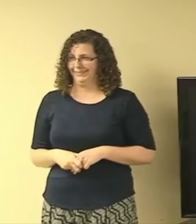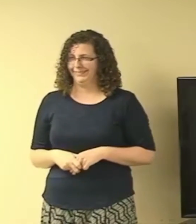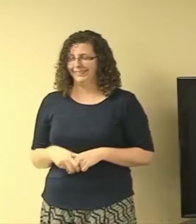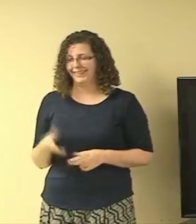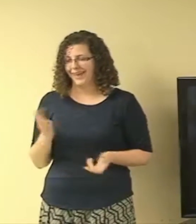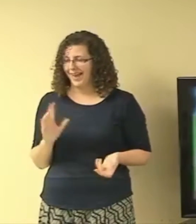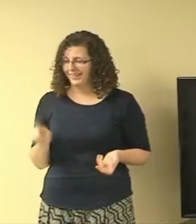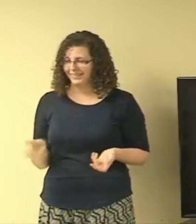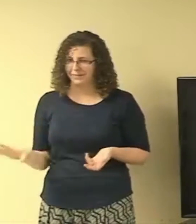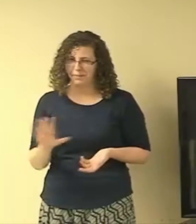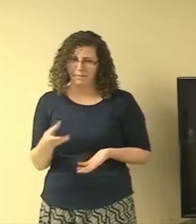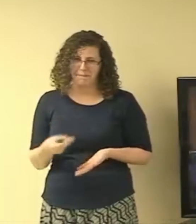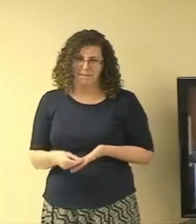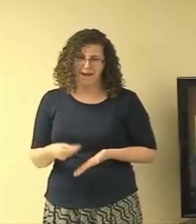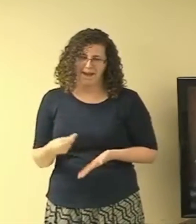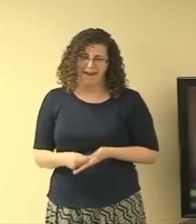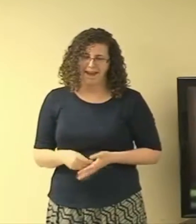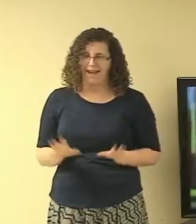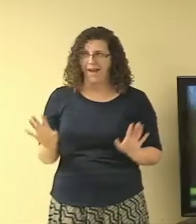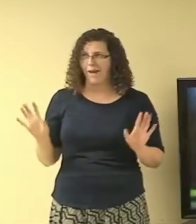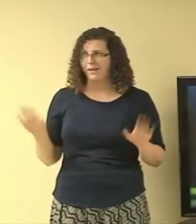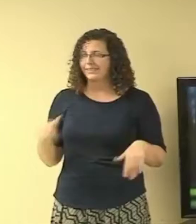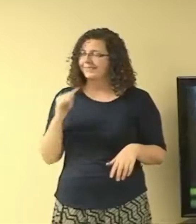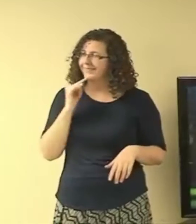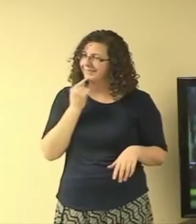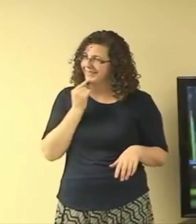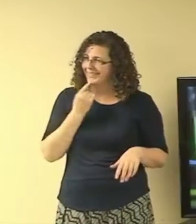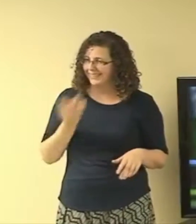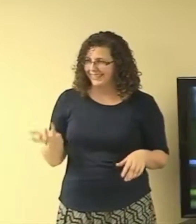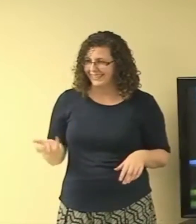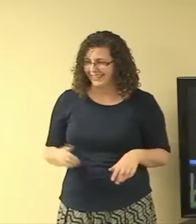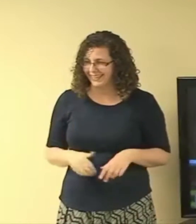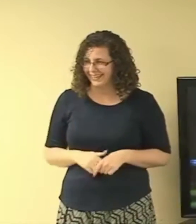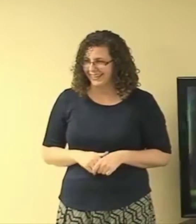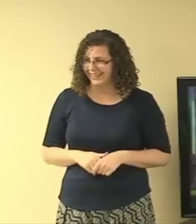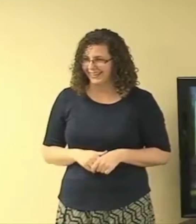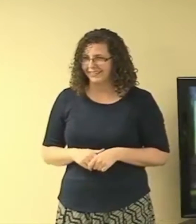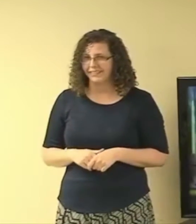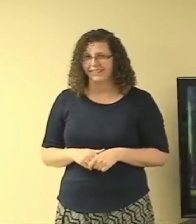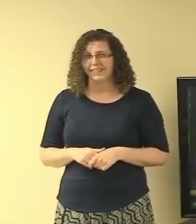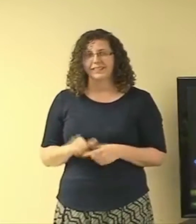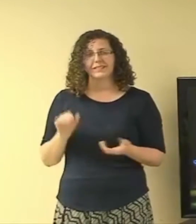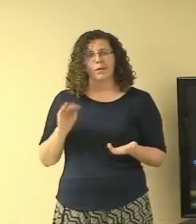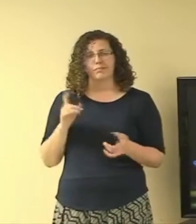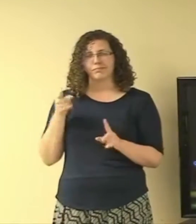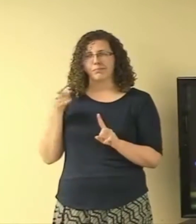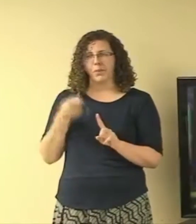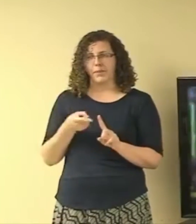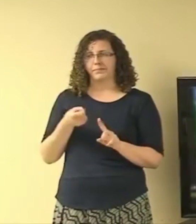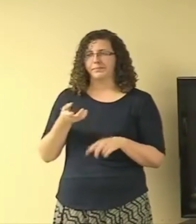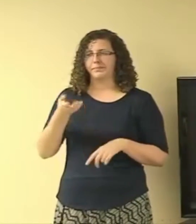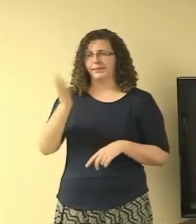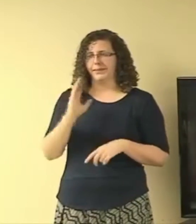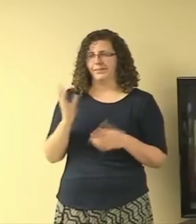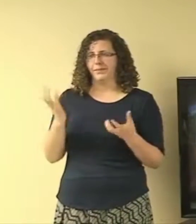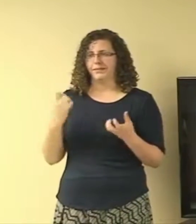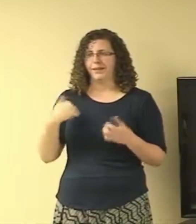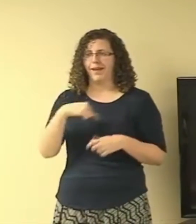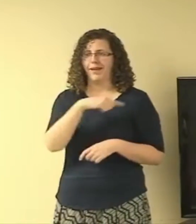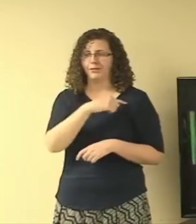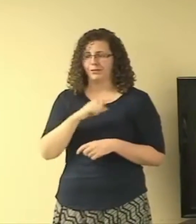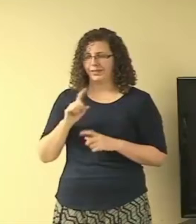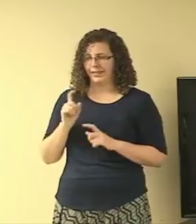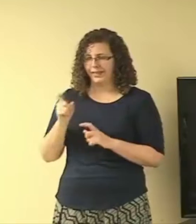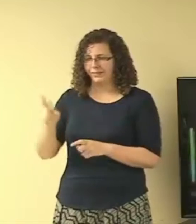God needs your money. I mean, come on. So why does God want us to be giving a tenth, and why do we